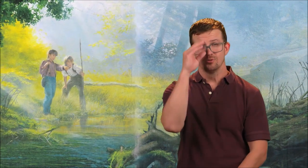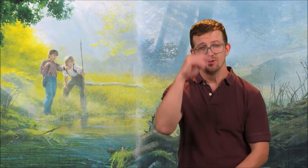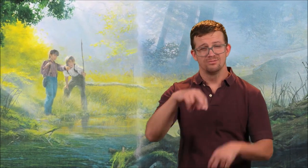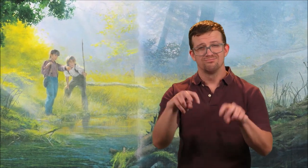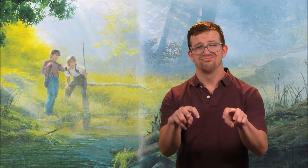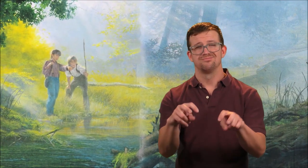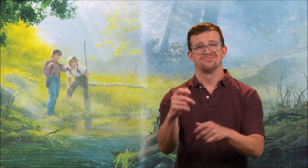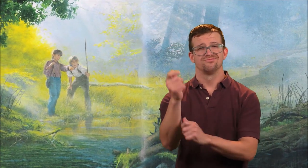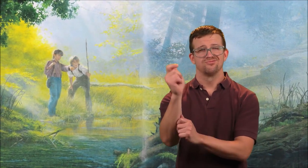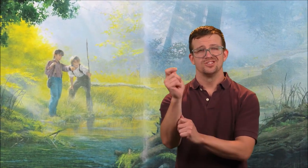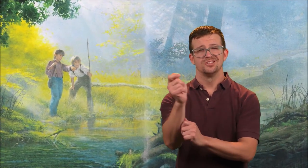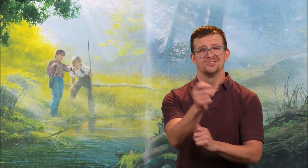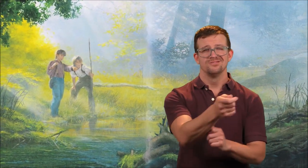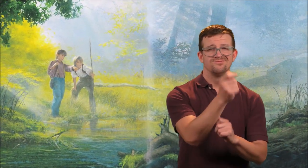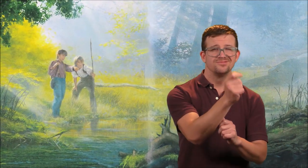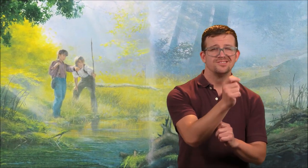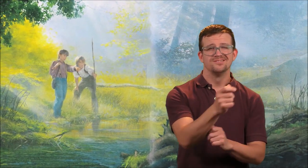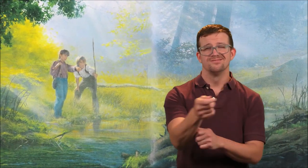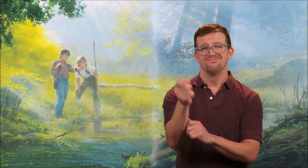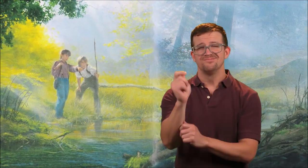So the two boys sat down to fish.